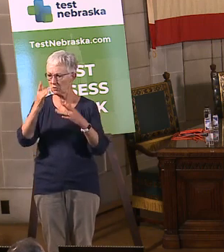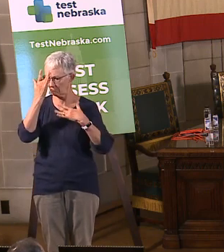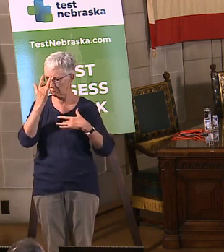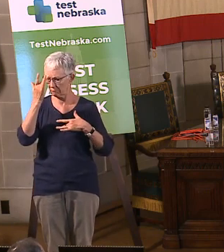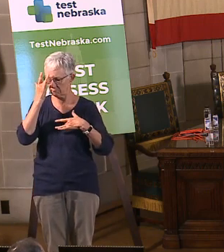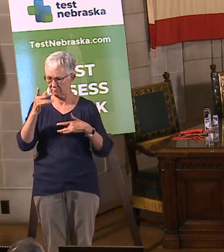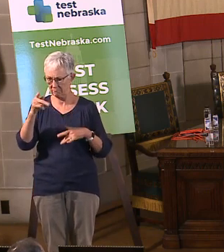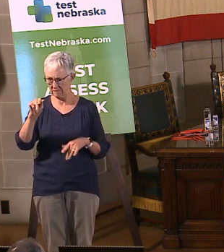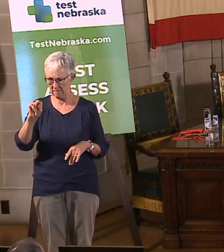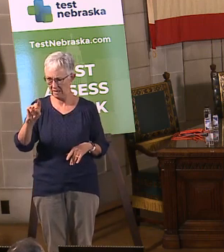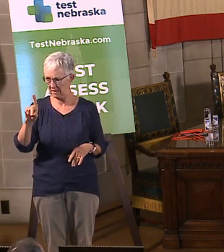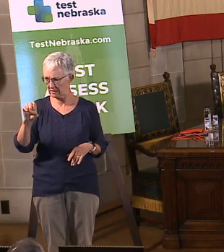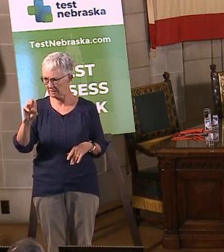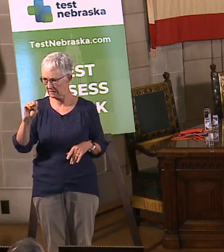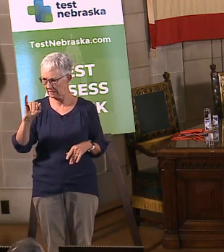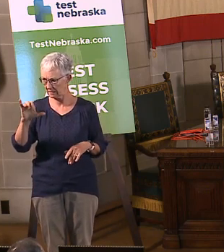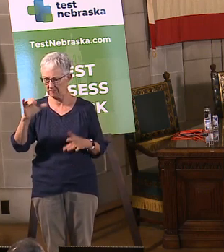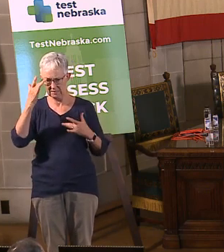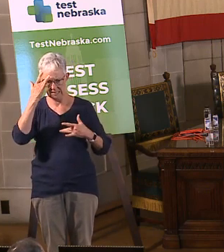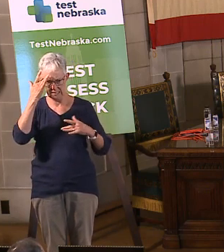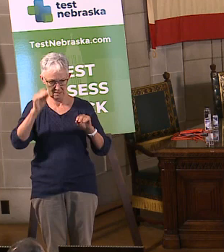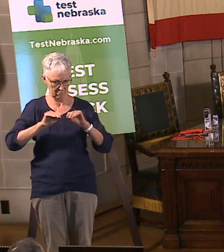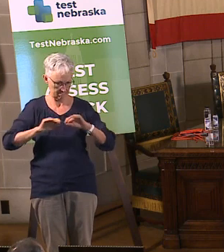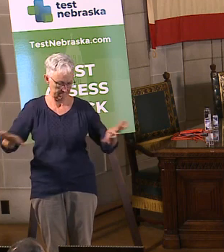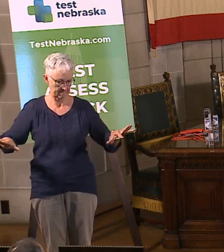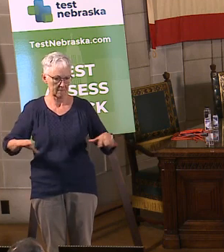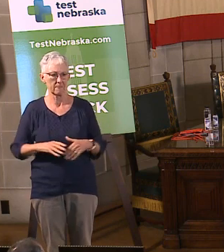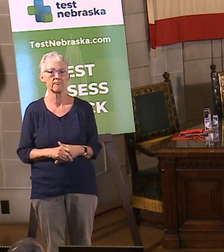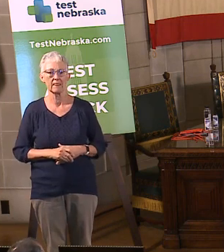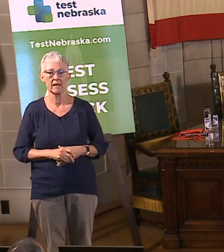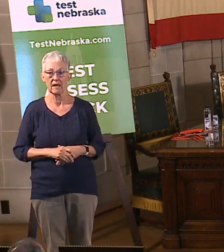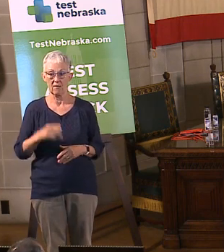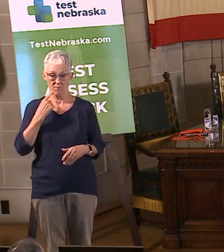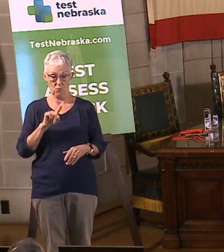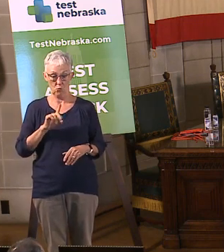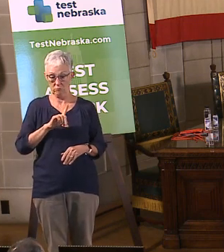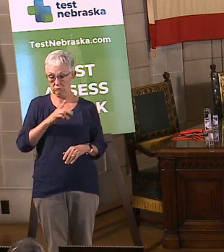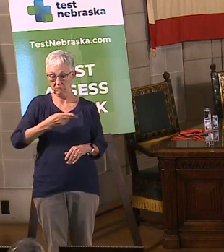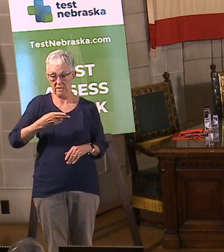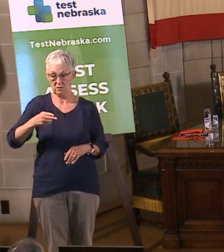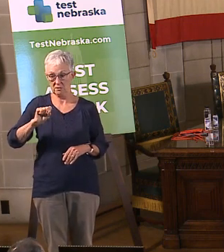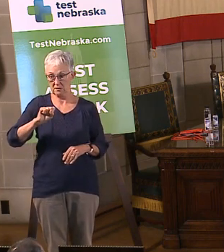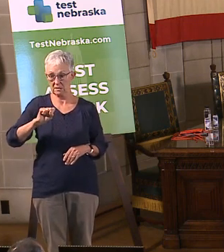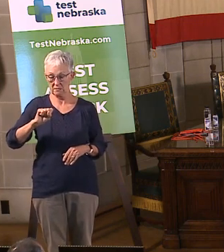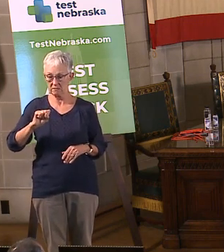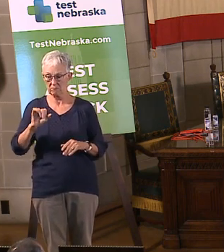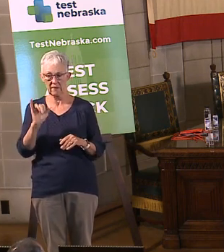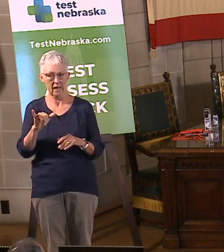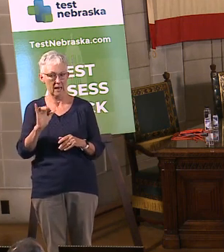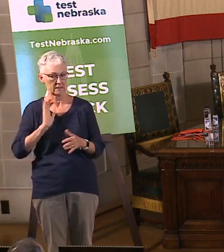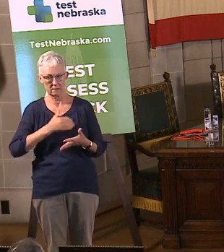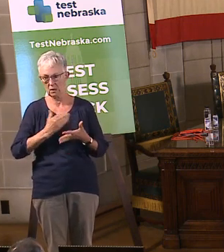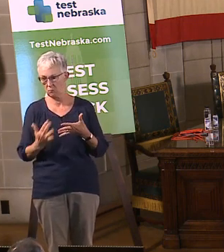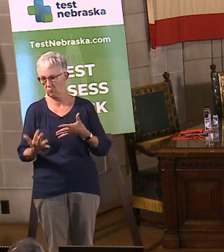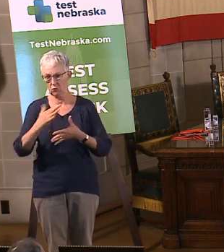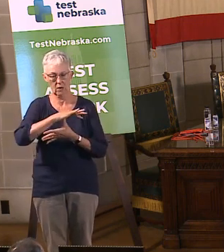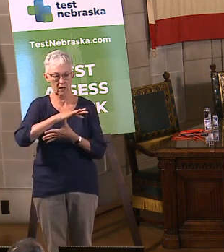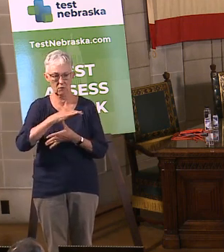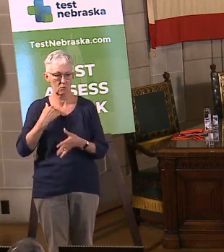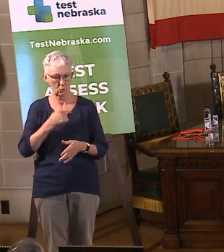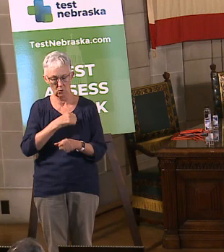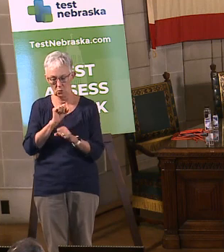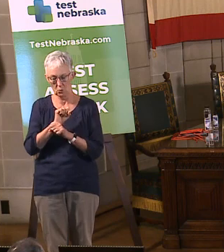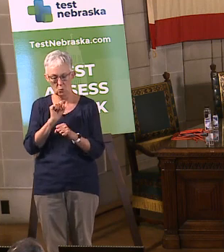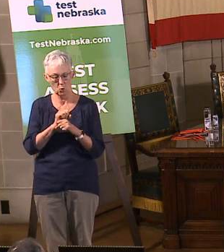residents in long-term care facilities is a top priority for DHHS. We've been working closely with long-term care